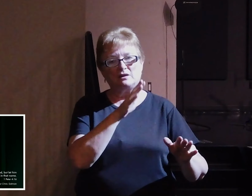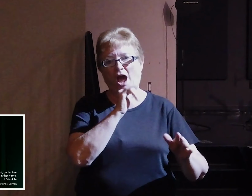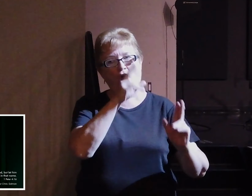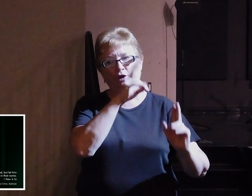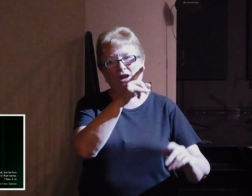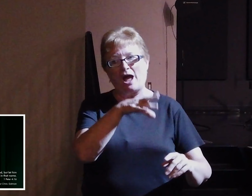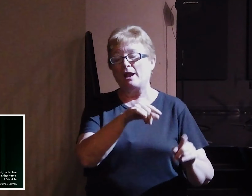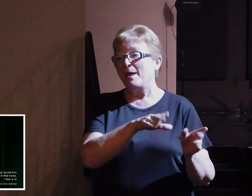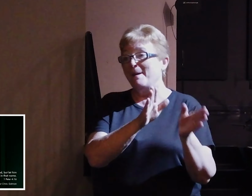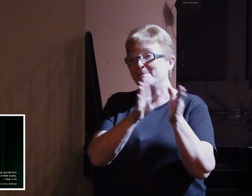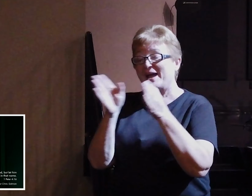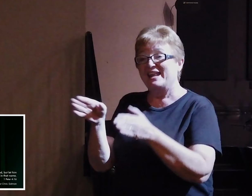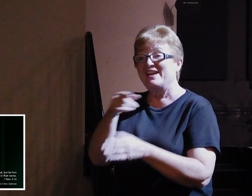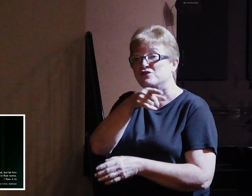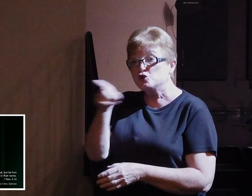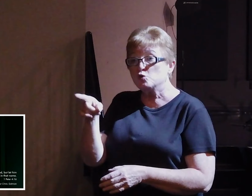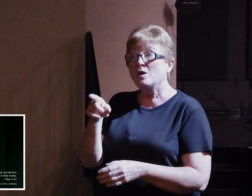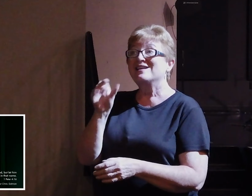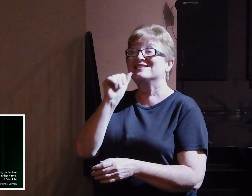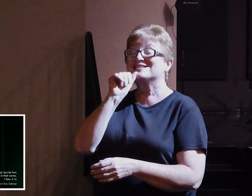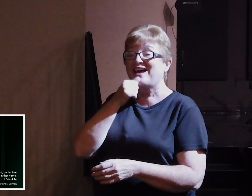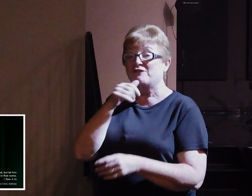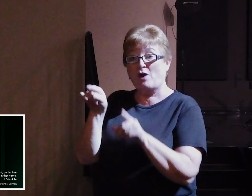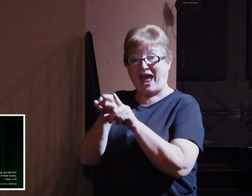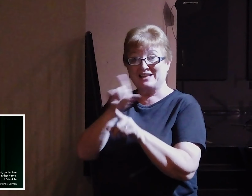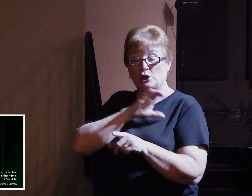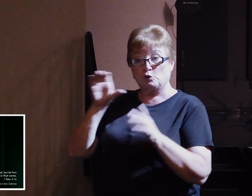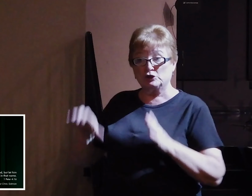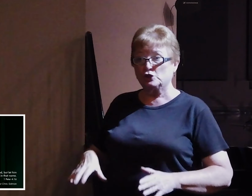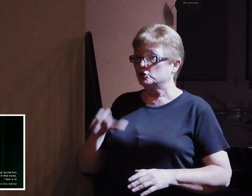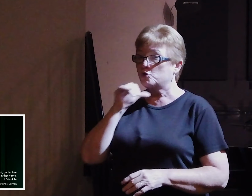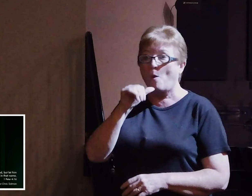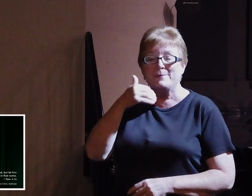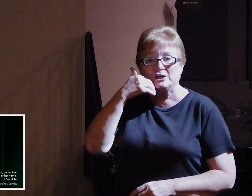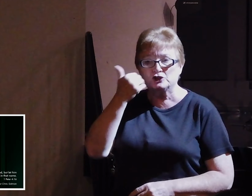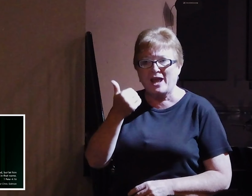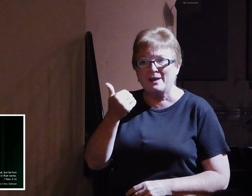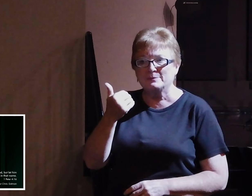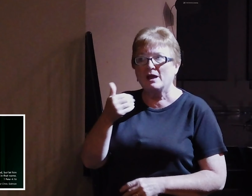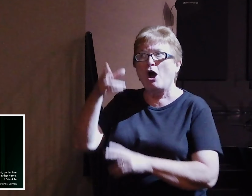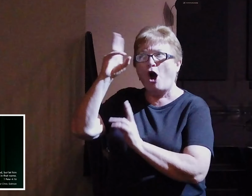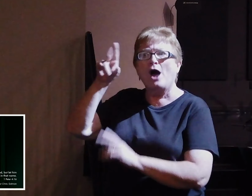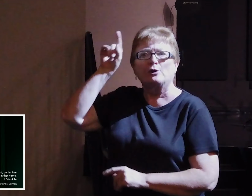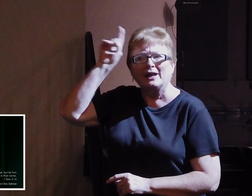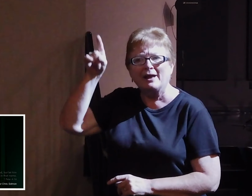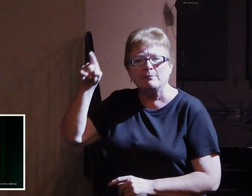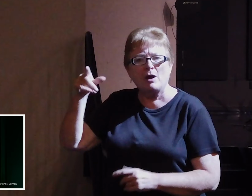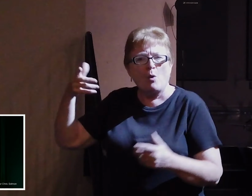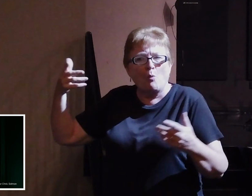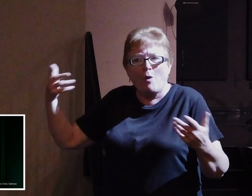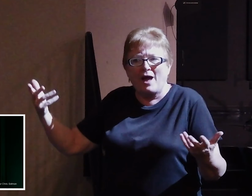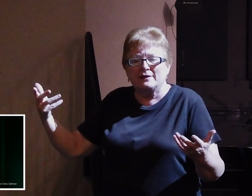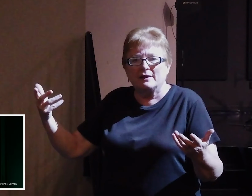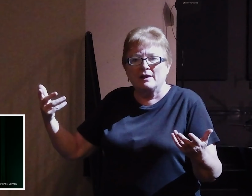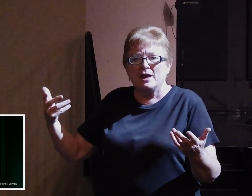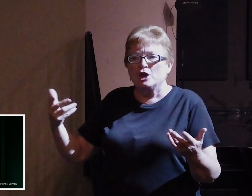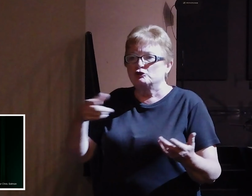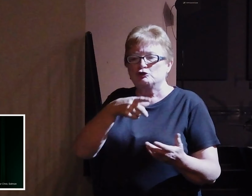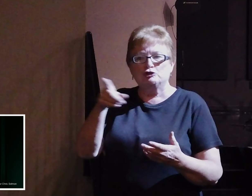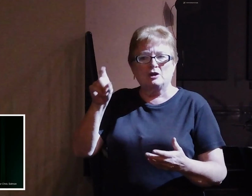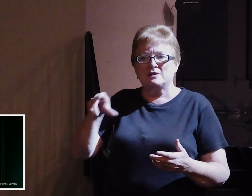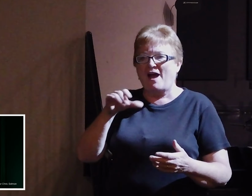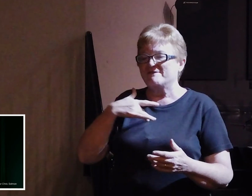let him not be ashamed, but let him glorify God in that name. You don't have to feel an ounce of shame